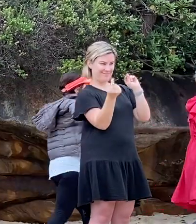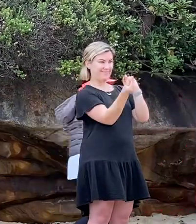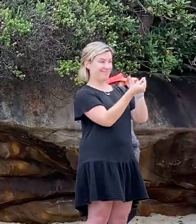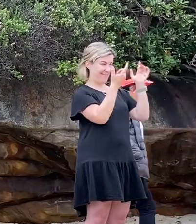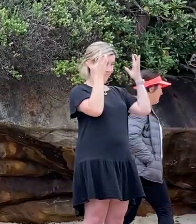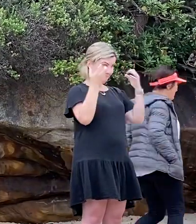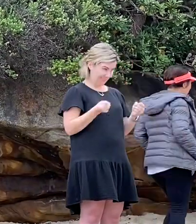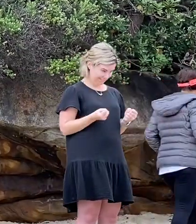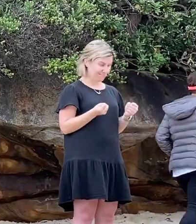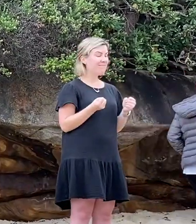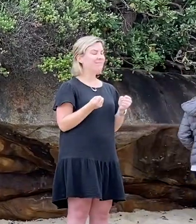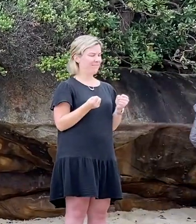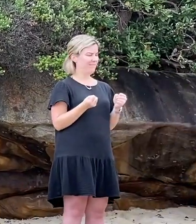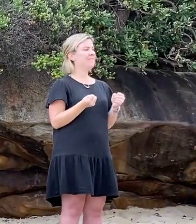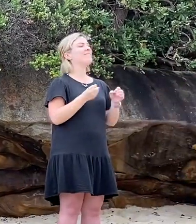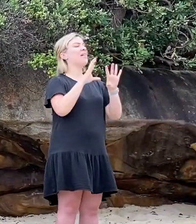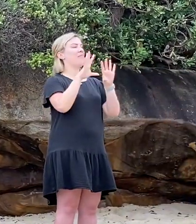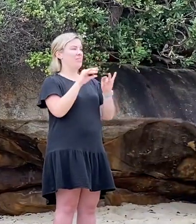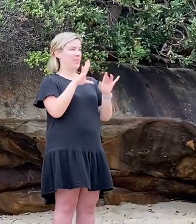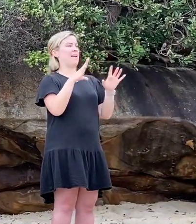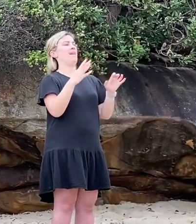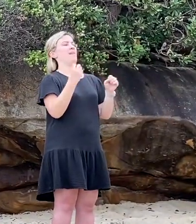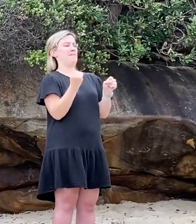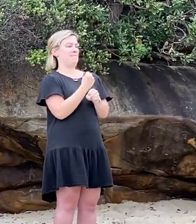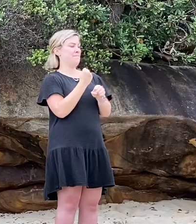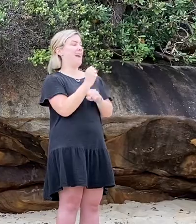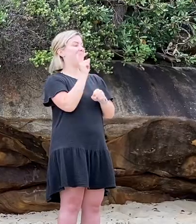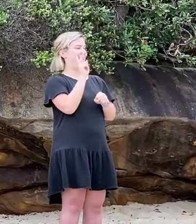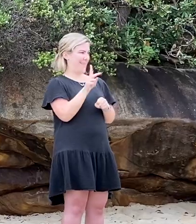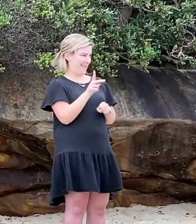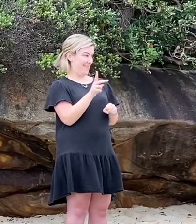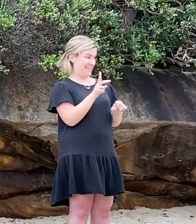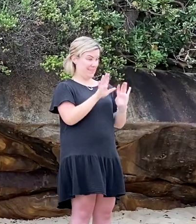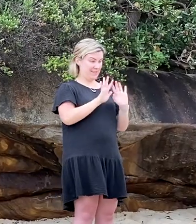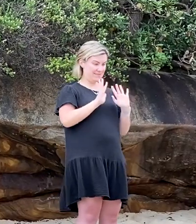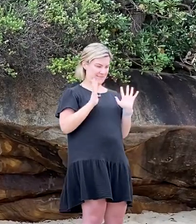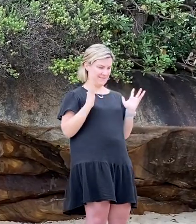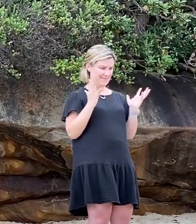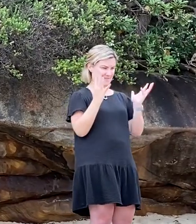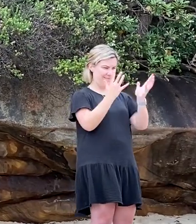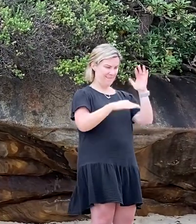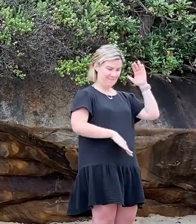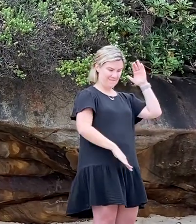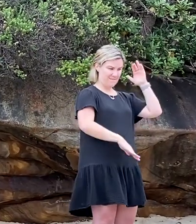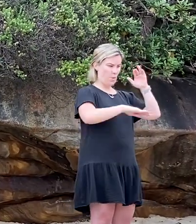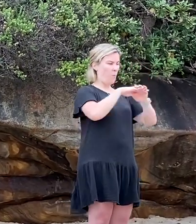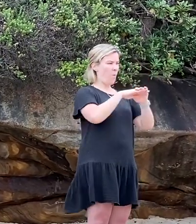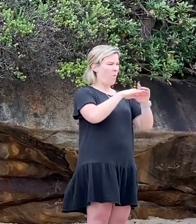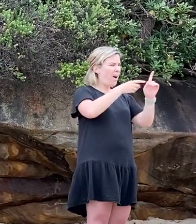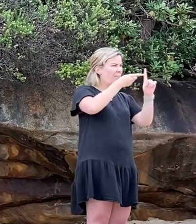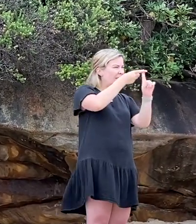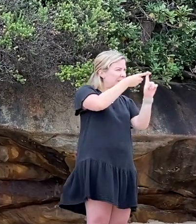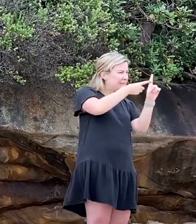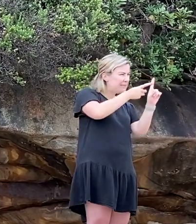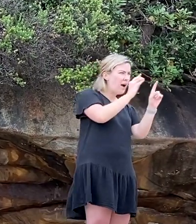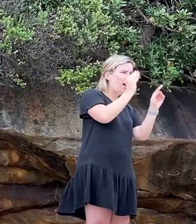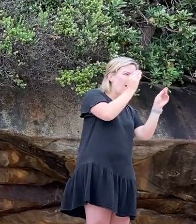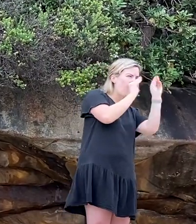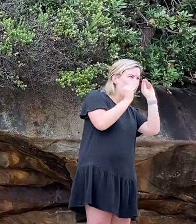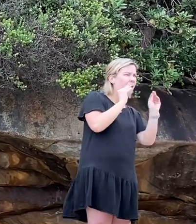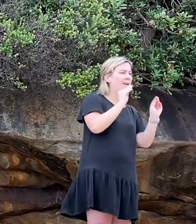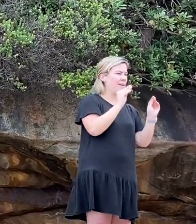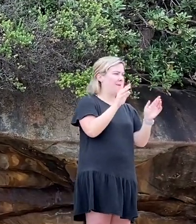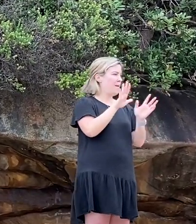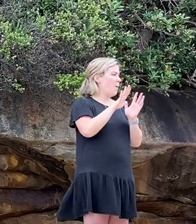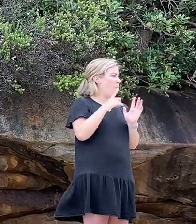hollow, and I remake the whole sculpture again in wax and work on all the fine details, because when you take it out of the